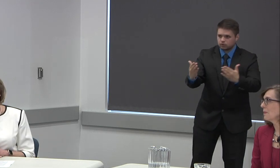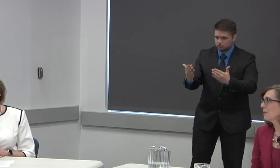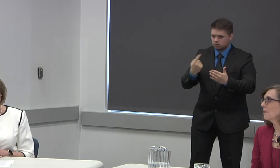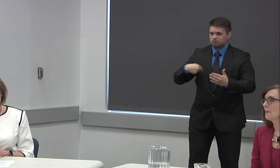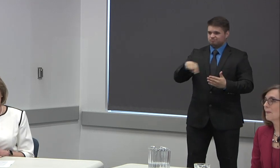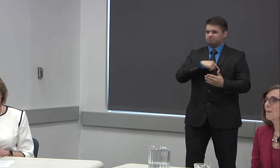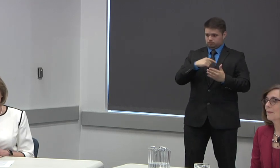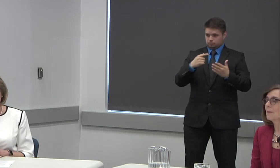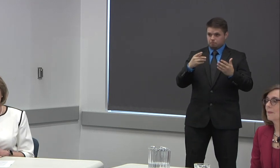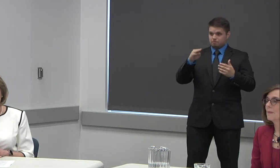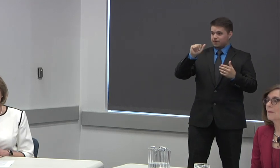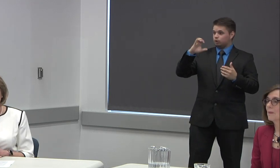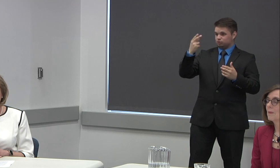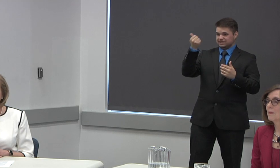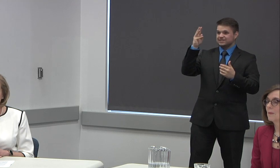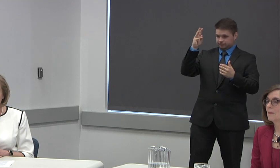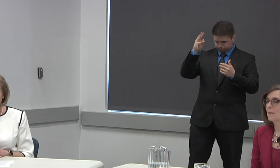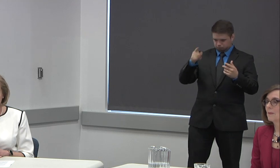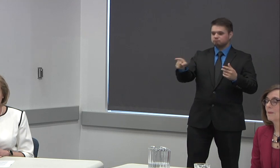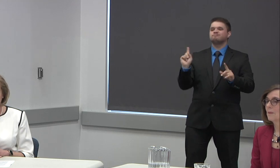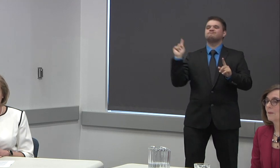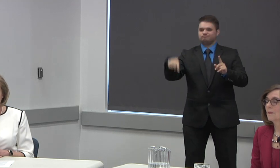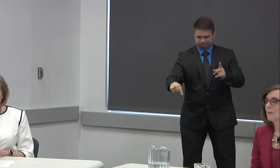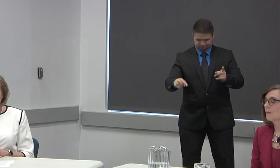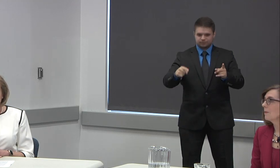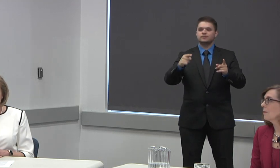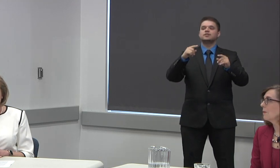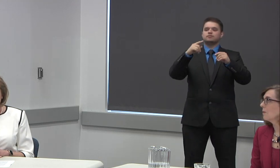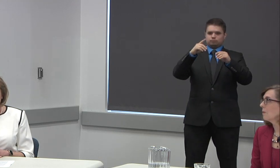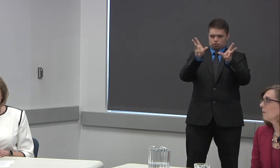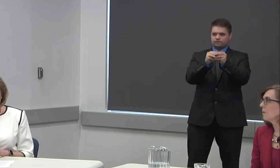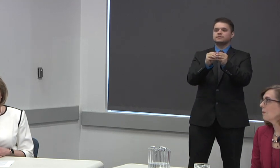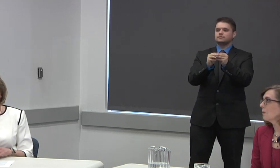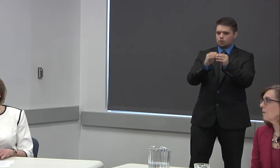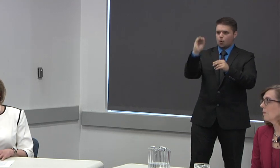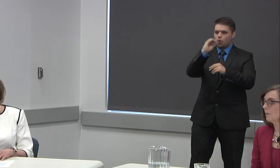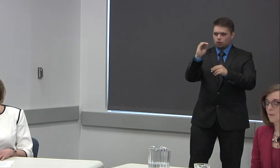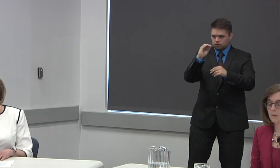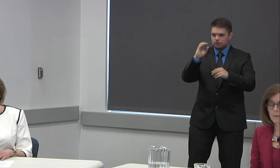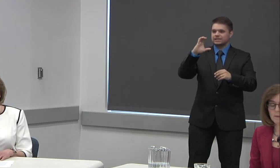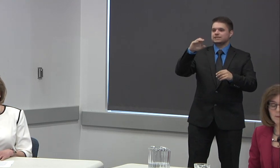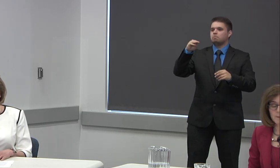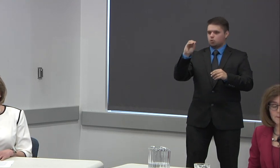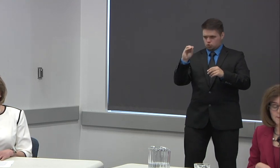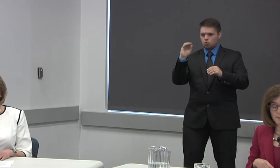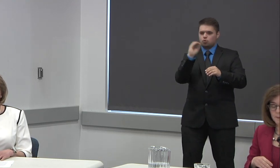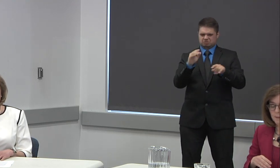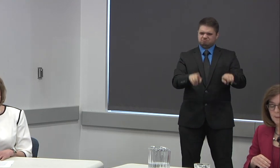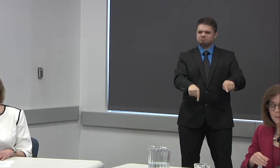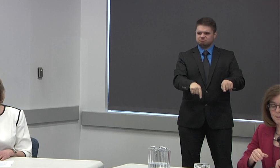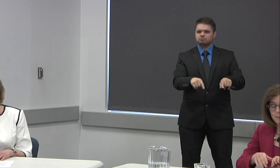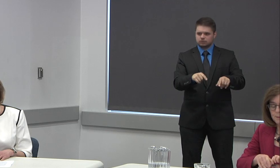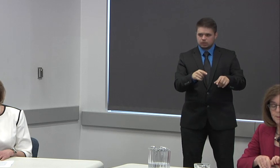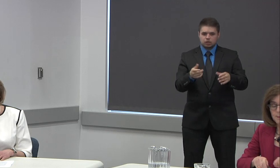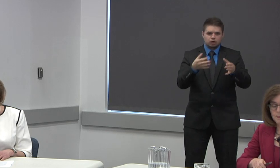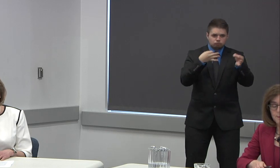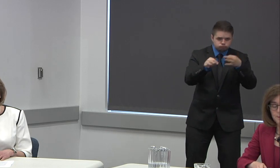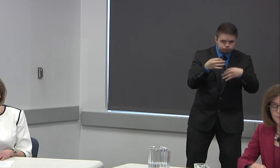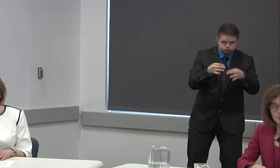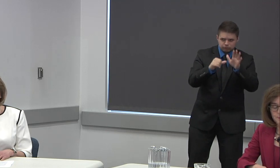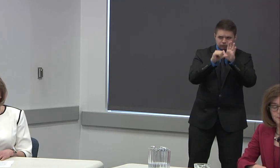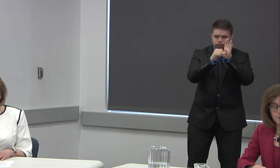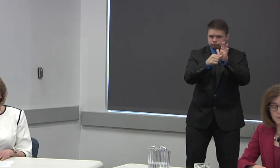on behalf of Oregon CMOs with a stark message of COVID-19 potentially